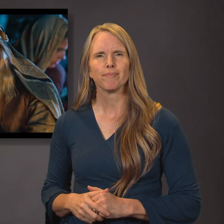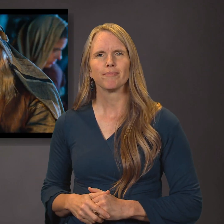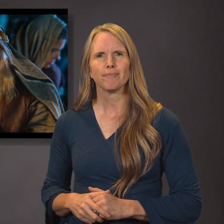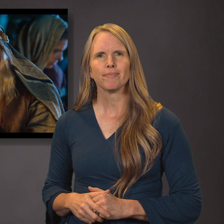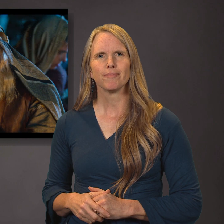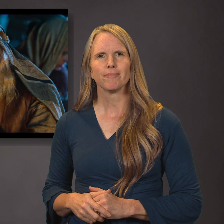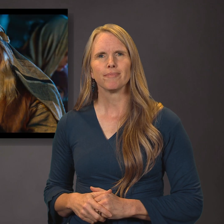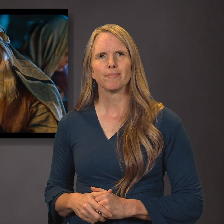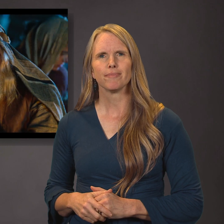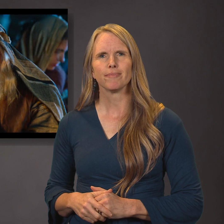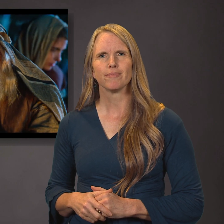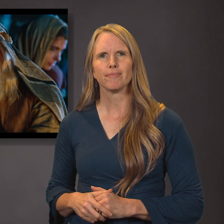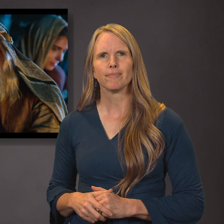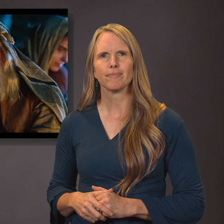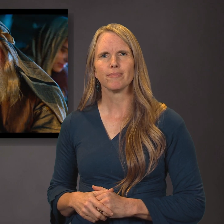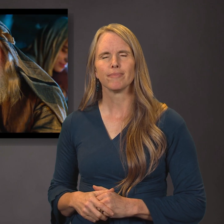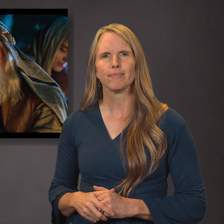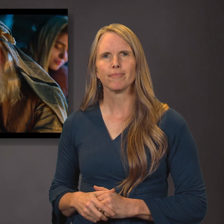It is a beautiful land.